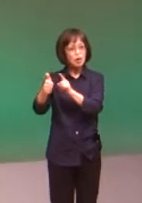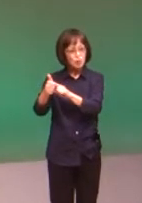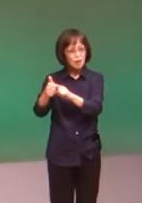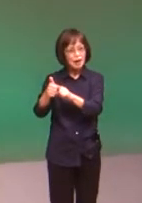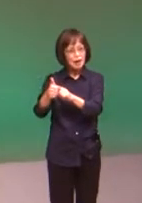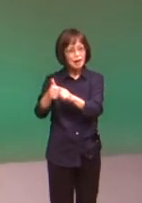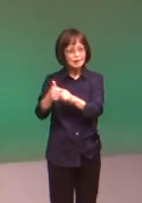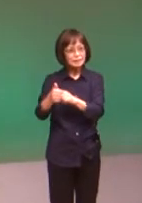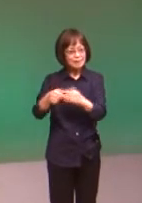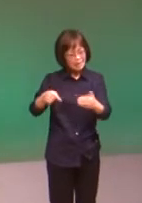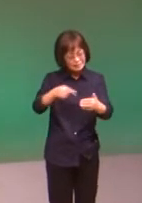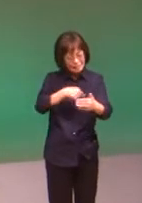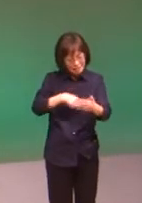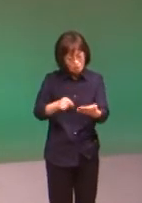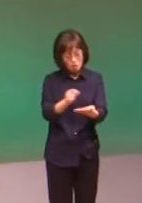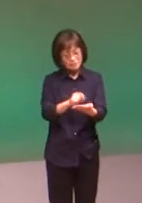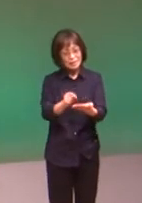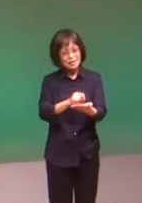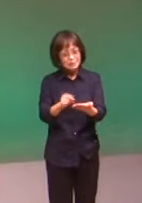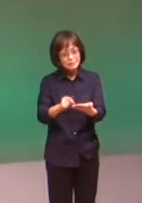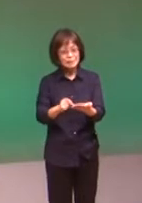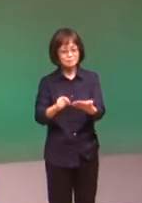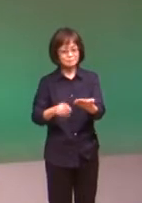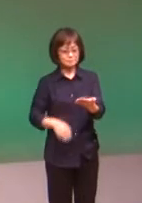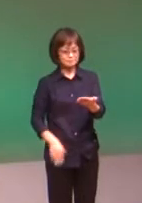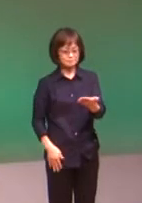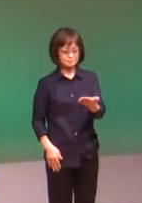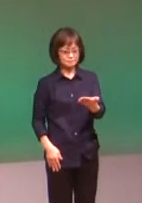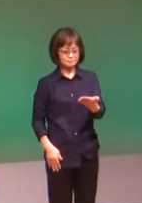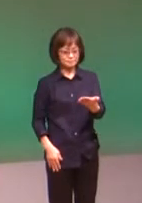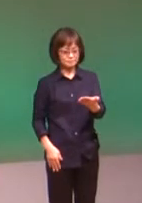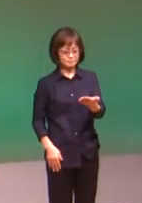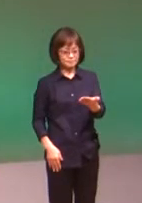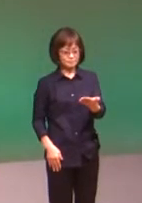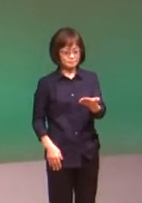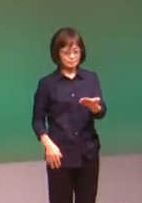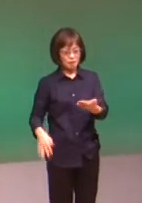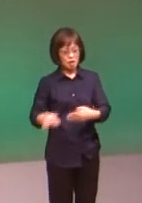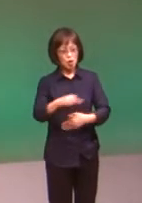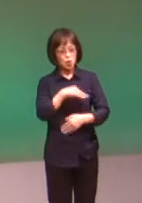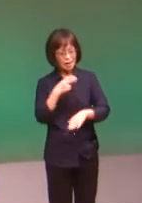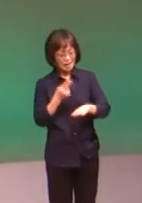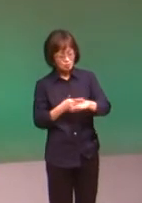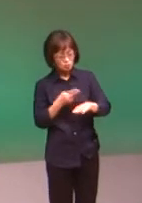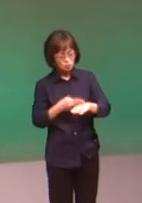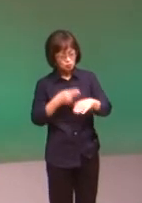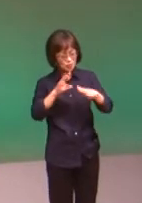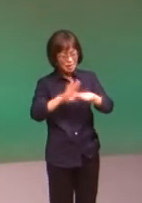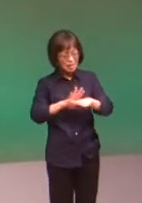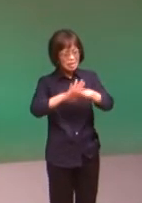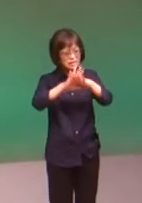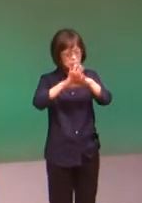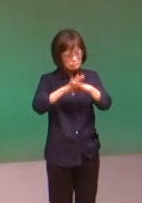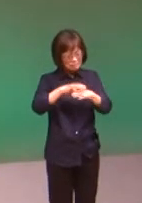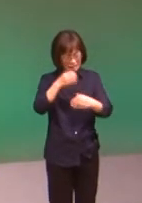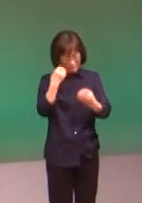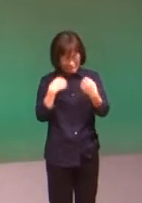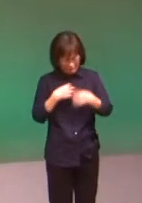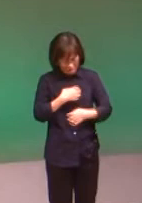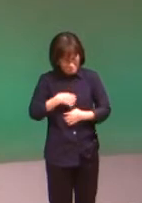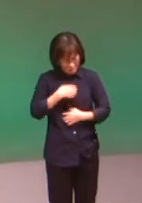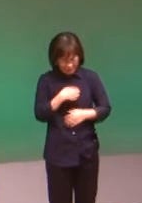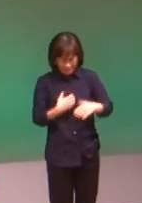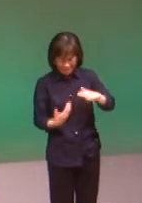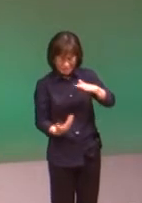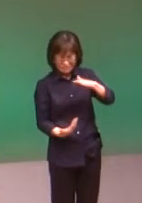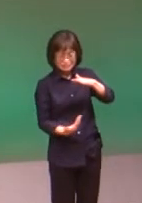Camus wrote, and I quote, our technical civilization has just reached its greatest